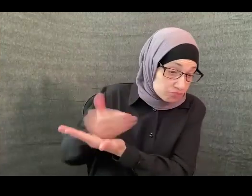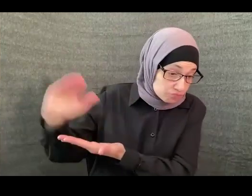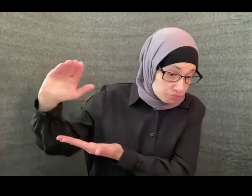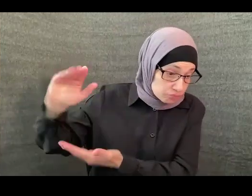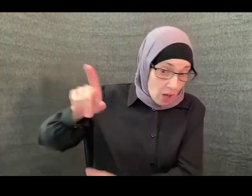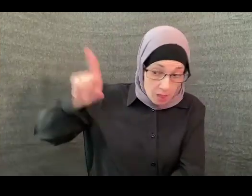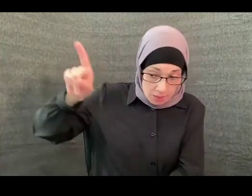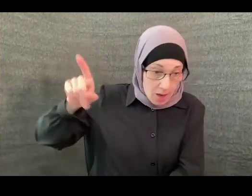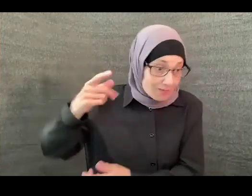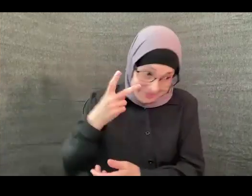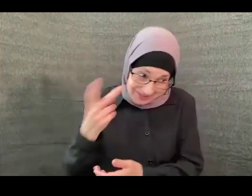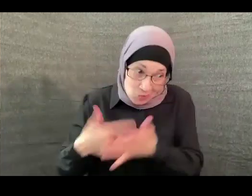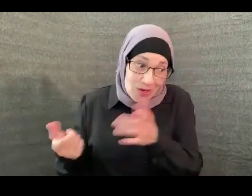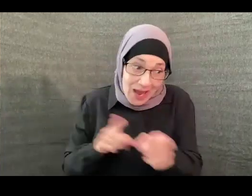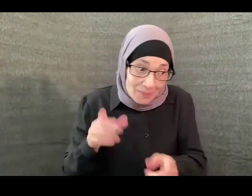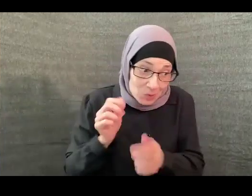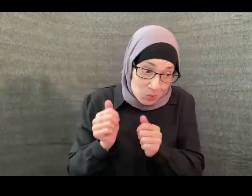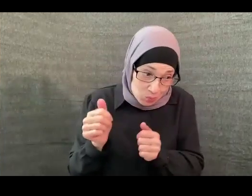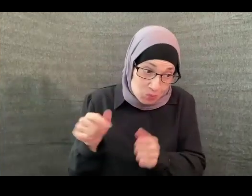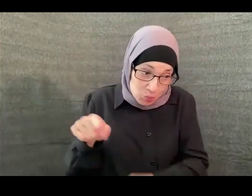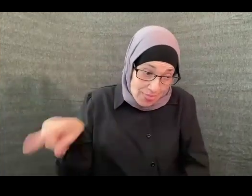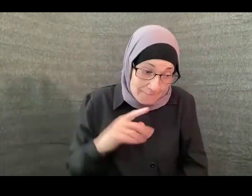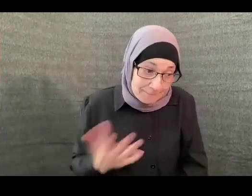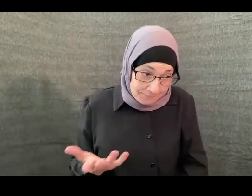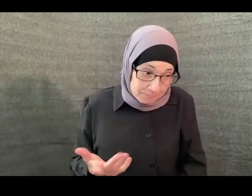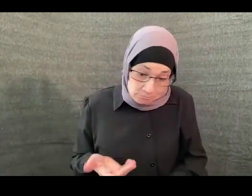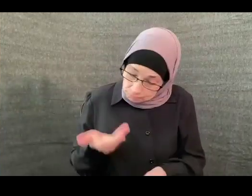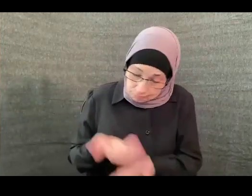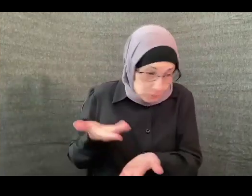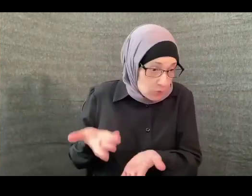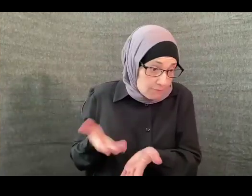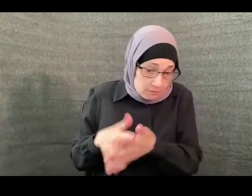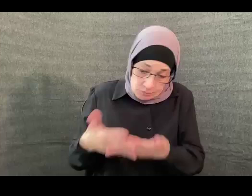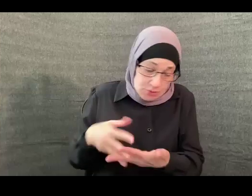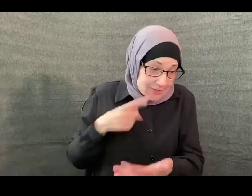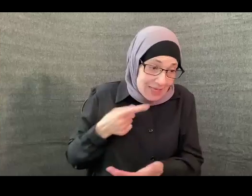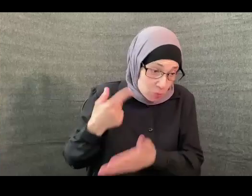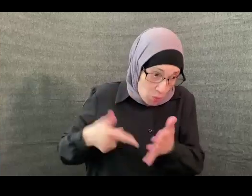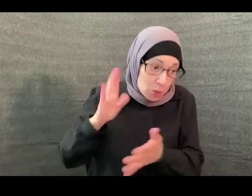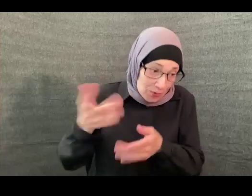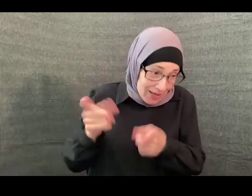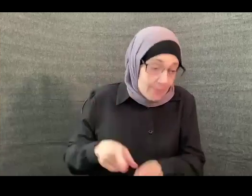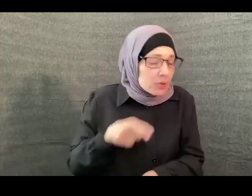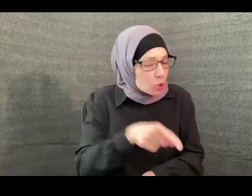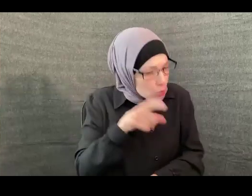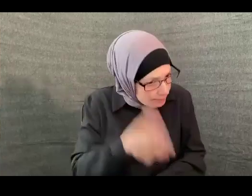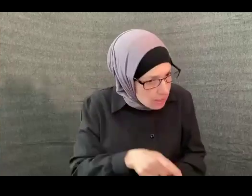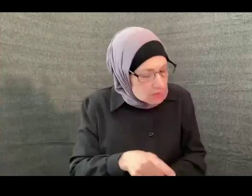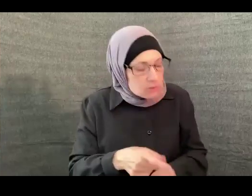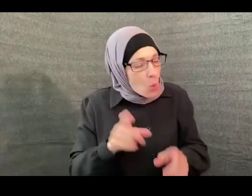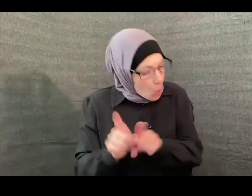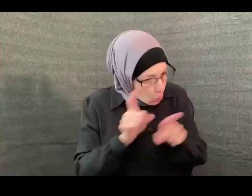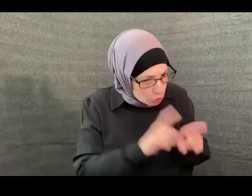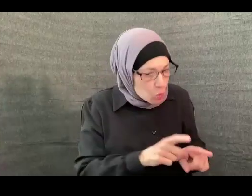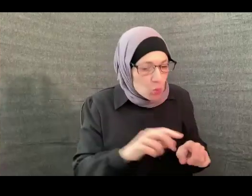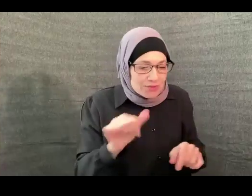must look ahead to observe and see with your own eyes your fate when you